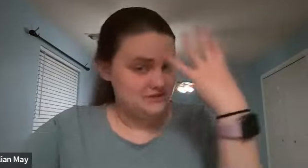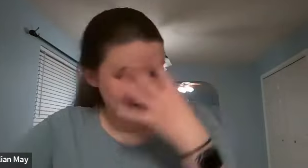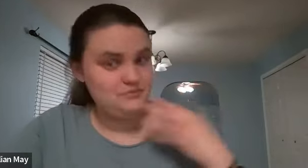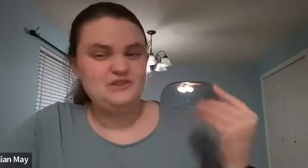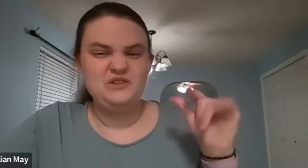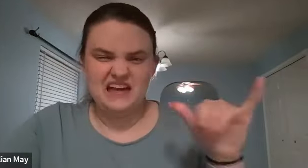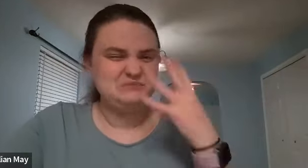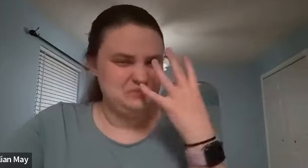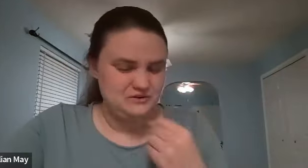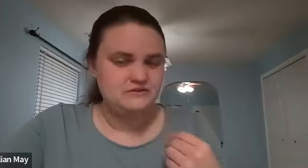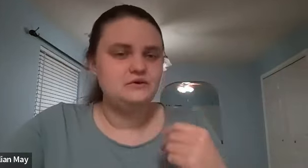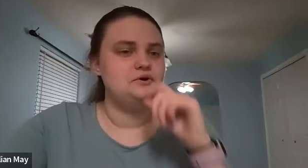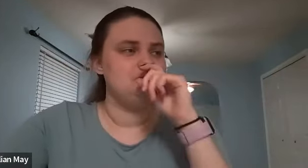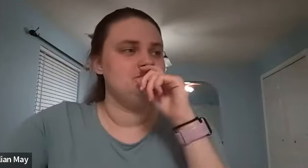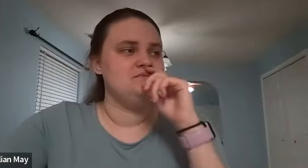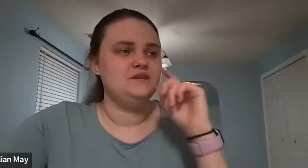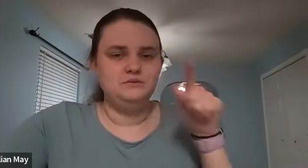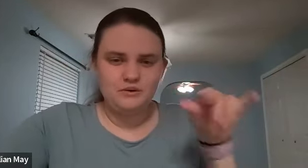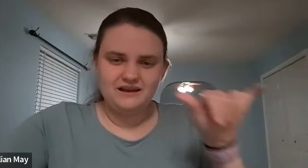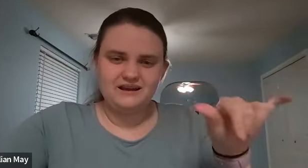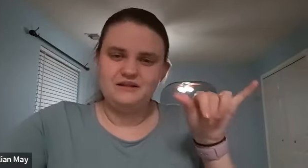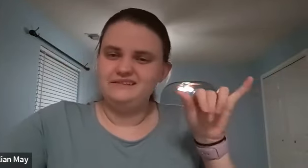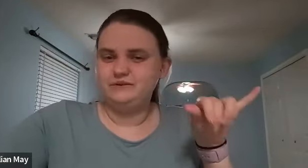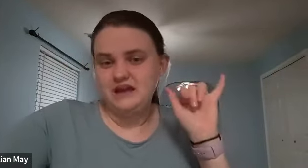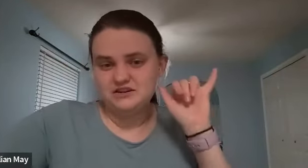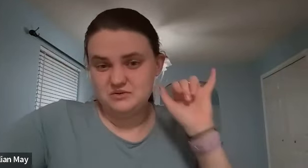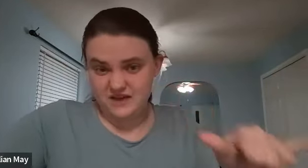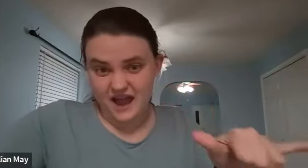say beautiful. That's beautiful. You would point, kind of go like, you can do that.